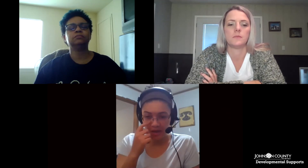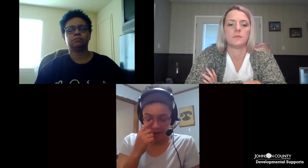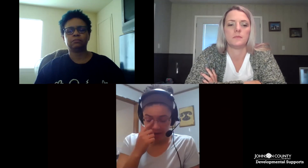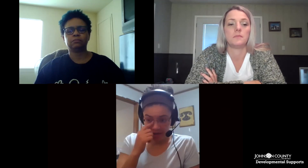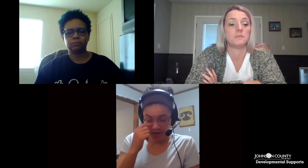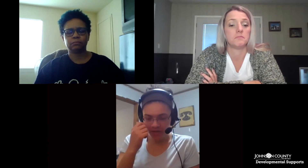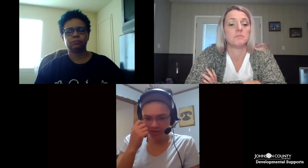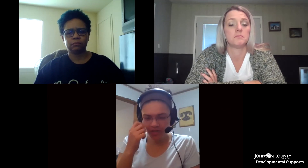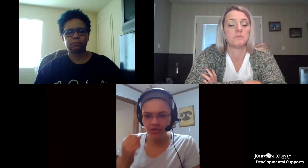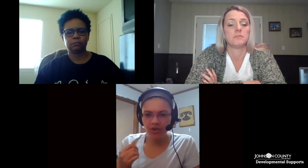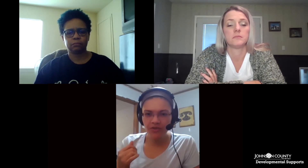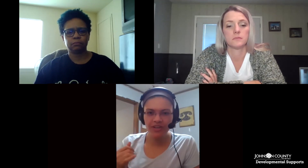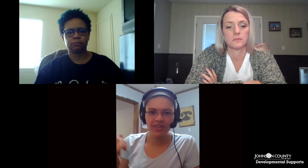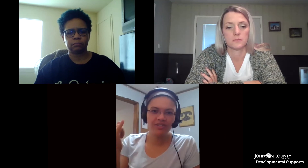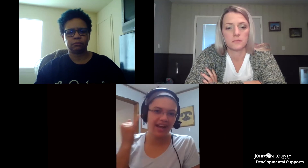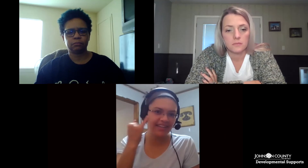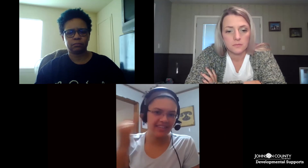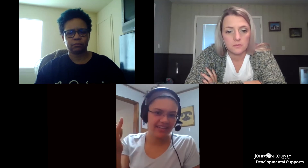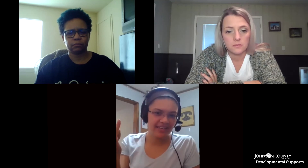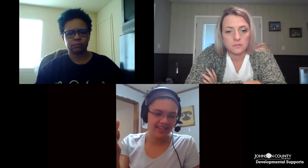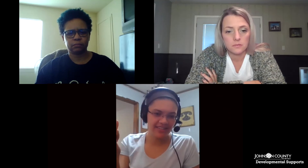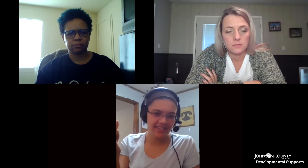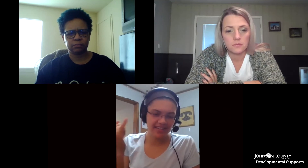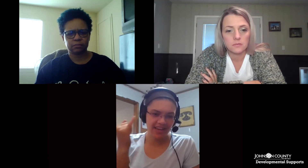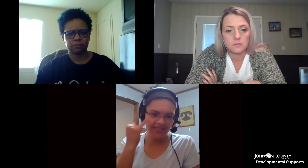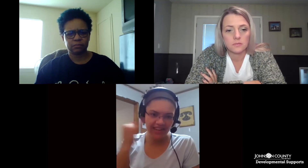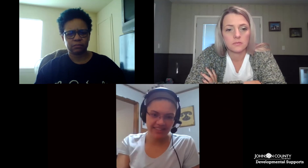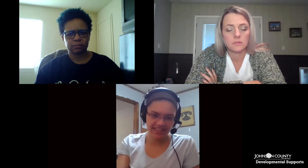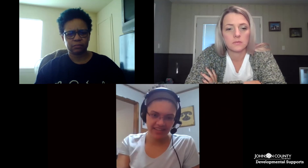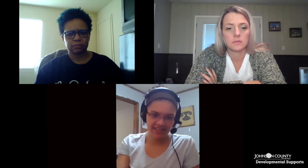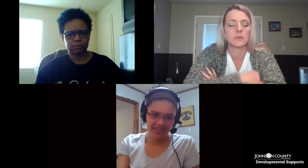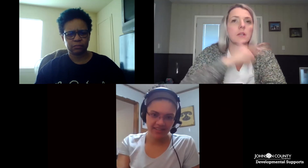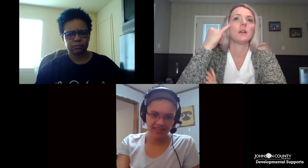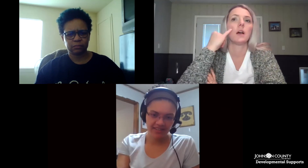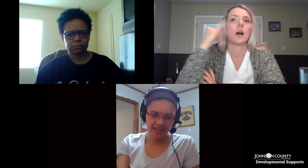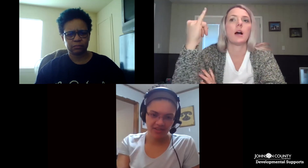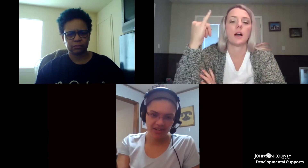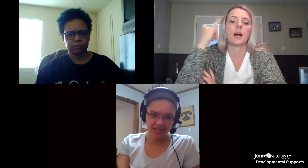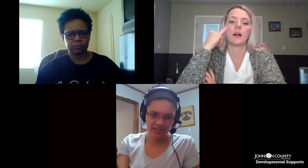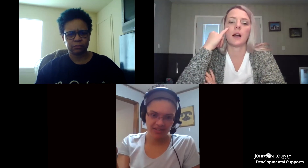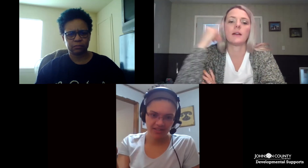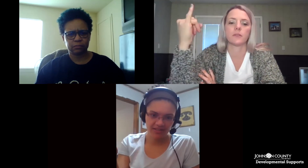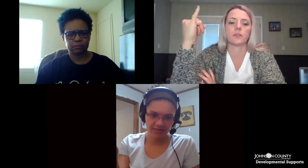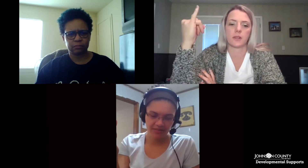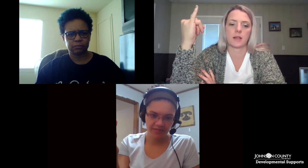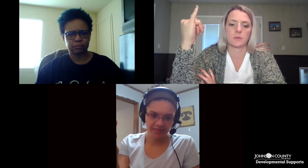Mhm. Can you go over? I learned idea as this. I have an idea. Is that correct? I've learned that as